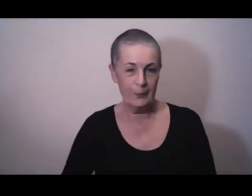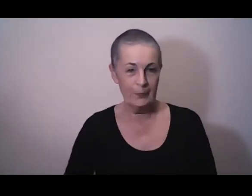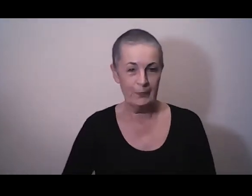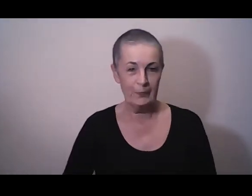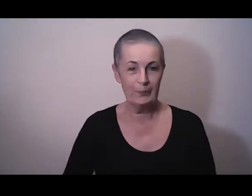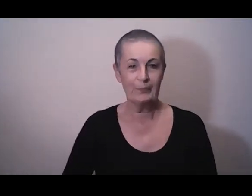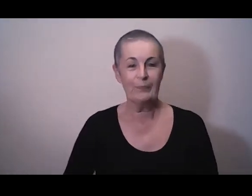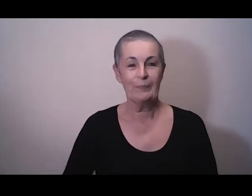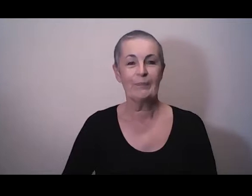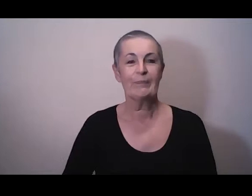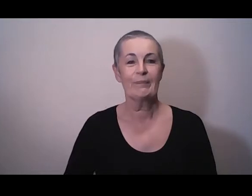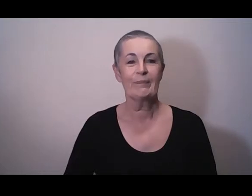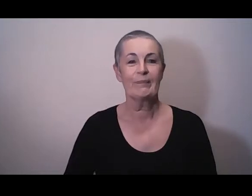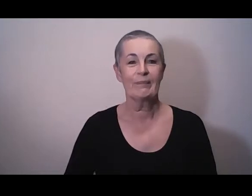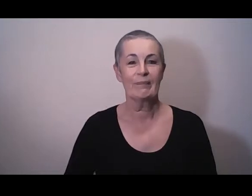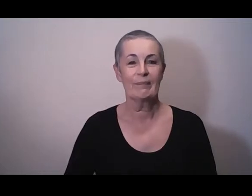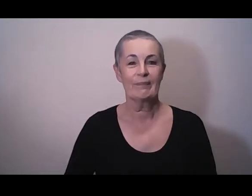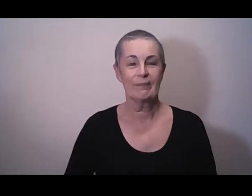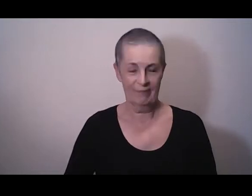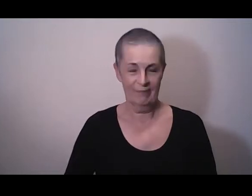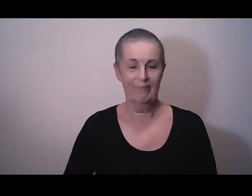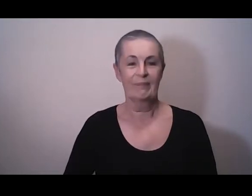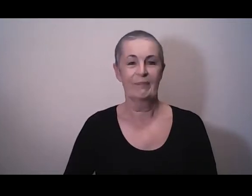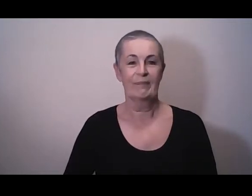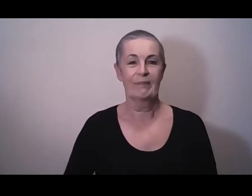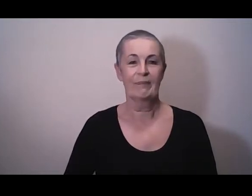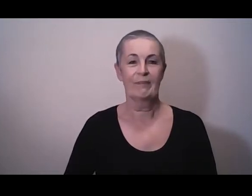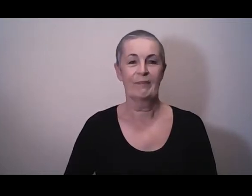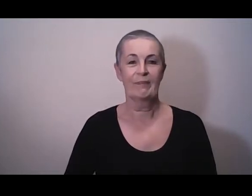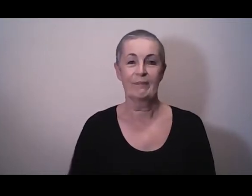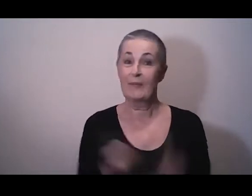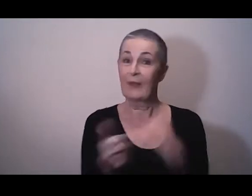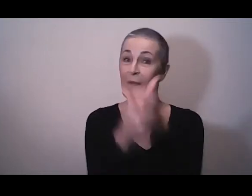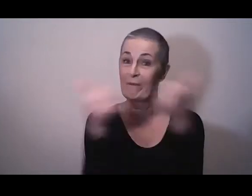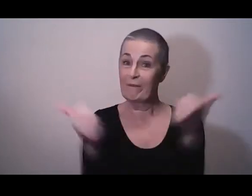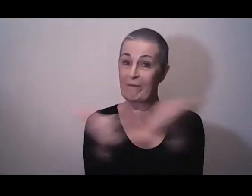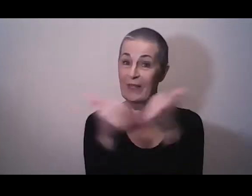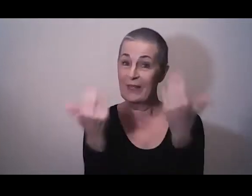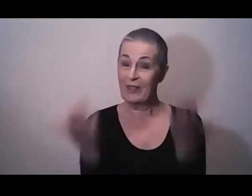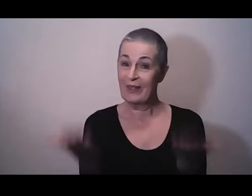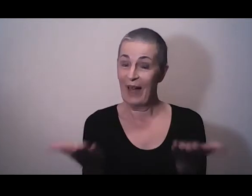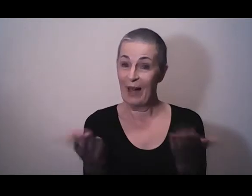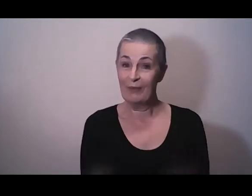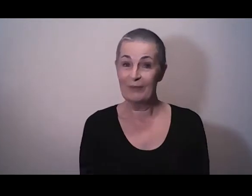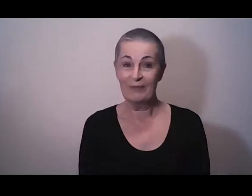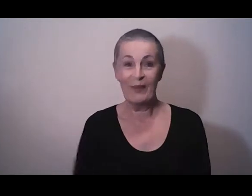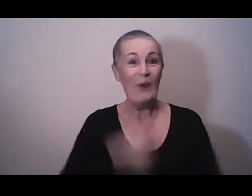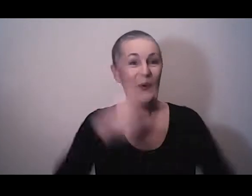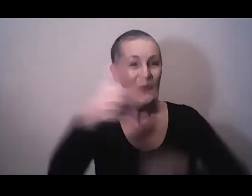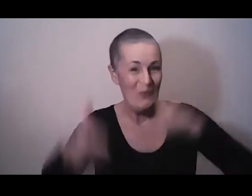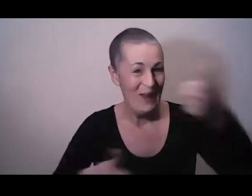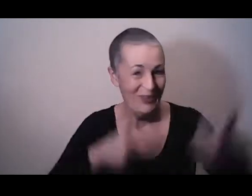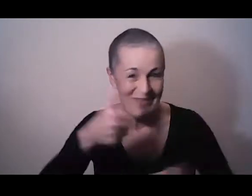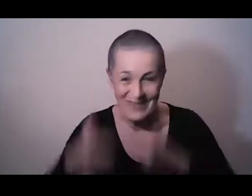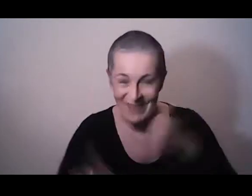There you go. Right hand first, left hand on top. And you finish for today. So well done.